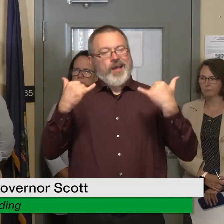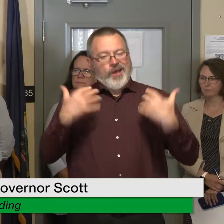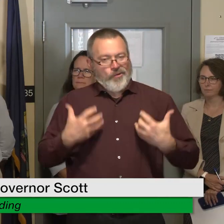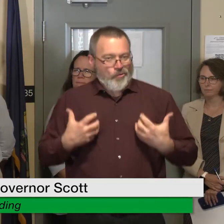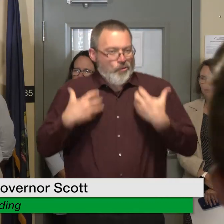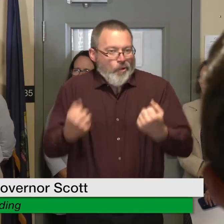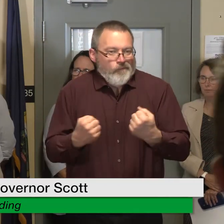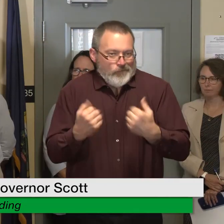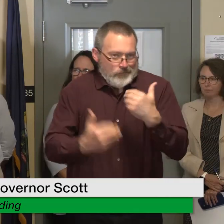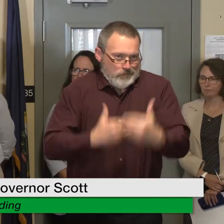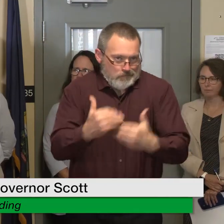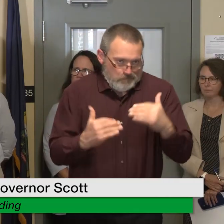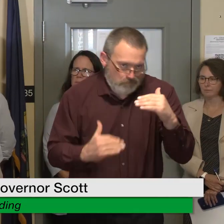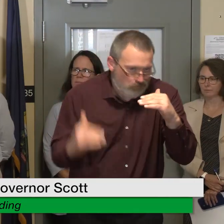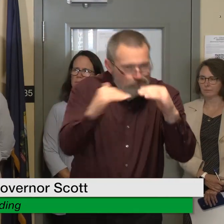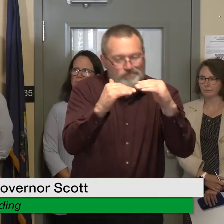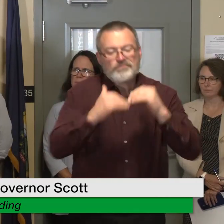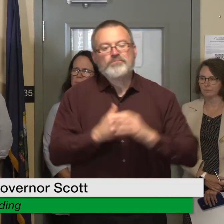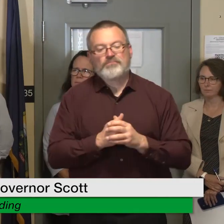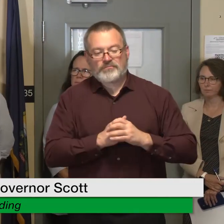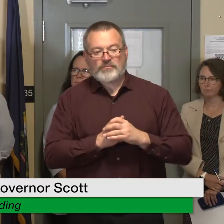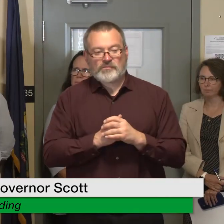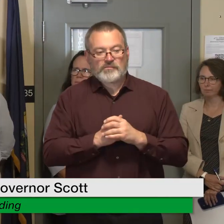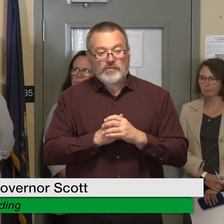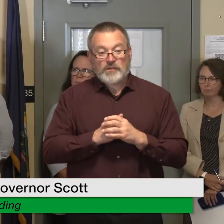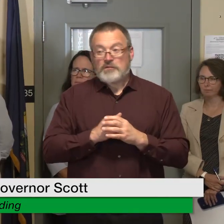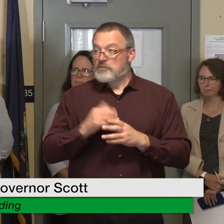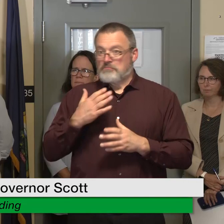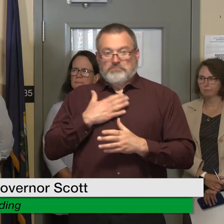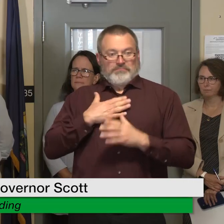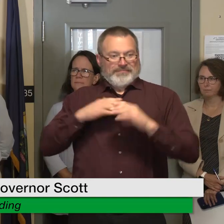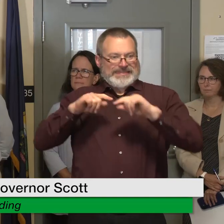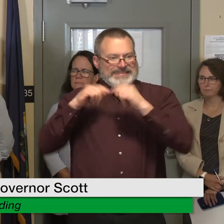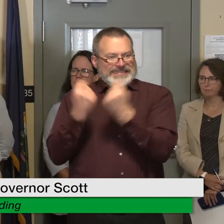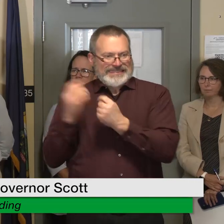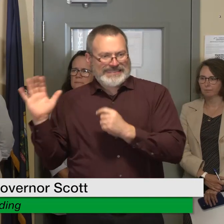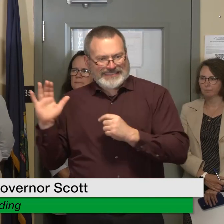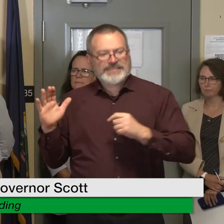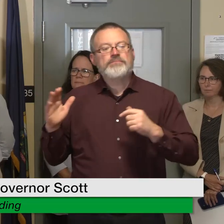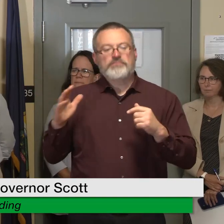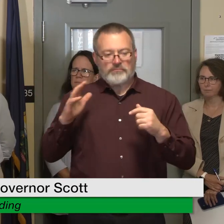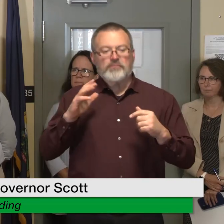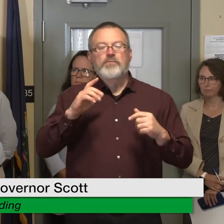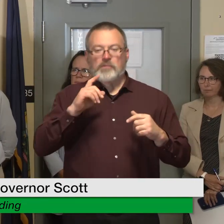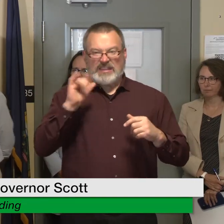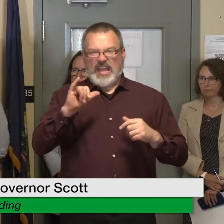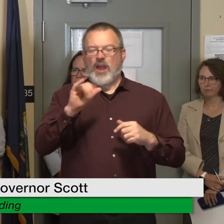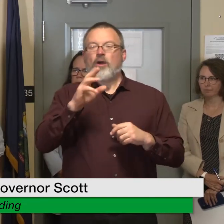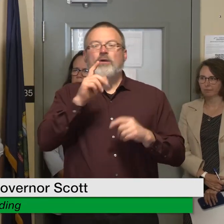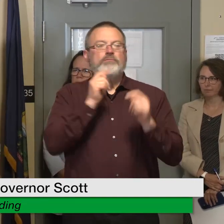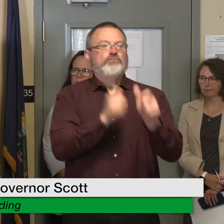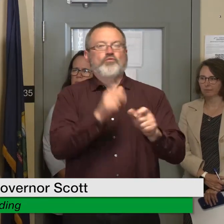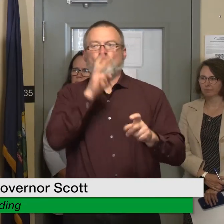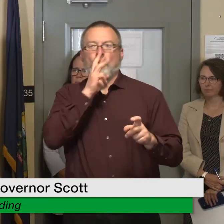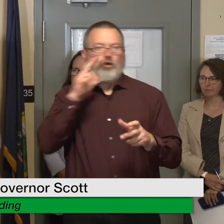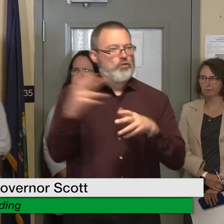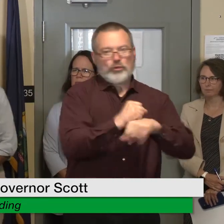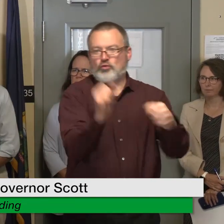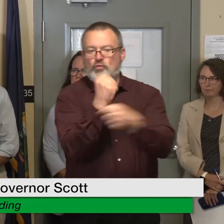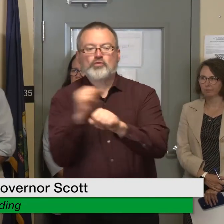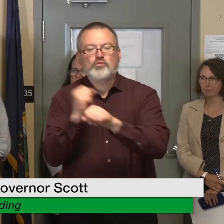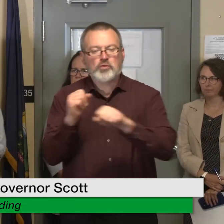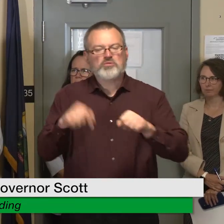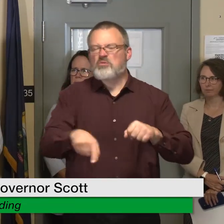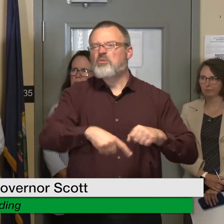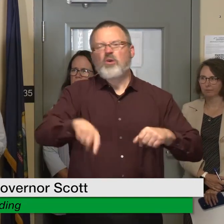Our Swiftwater teams are taking this opportunity to stand down, rest, and refit after an exhausting week of what we